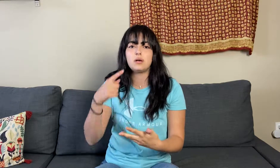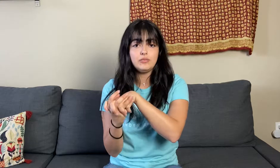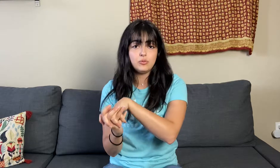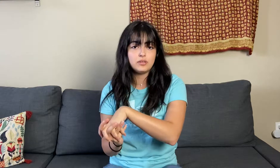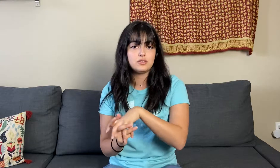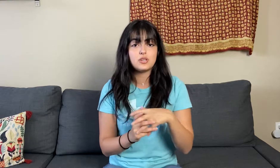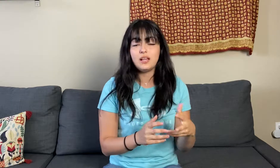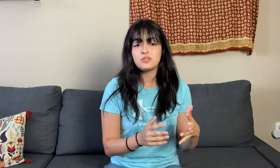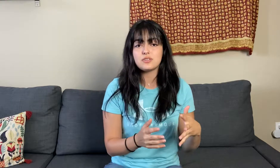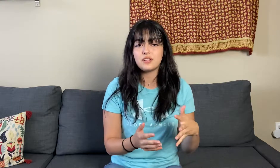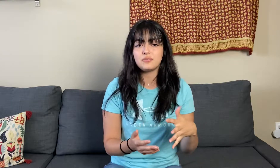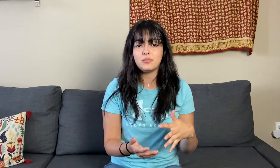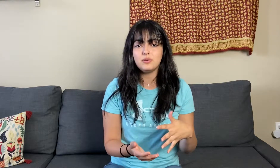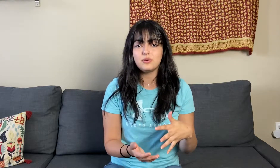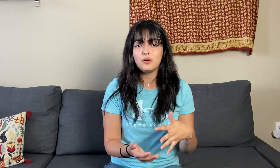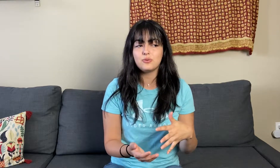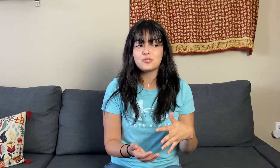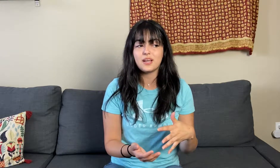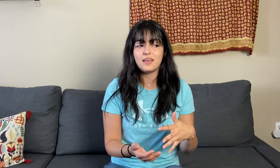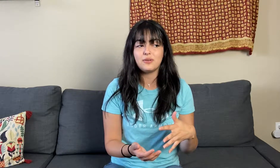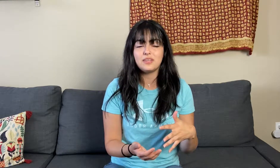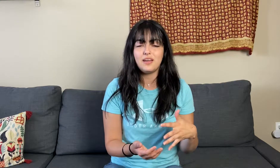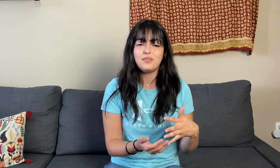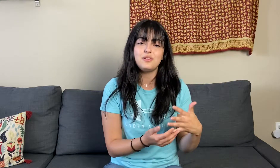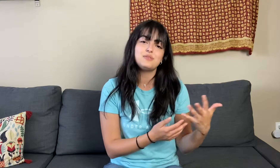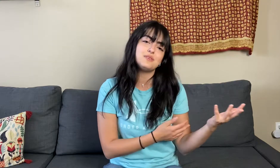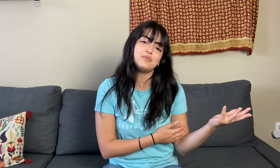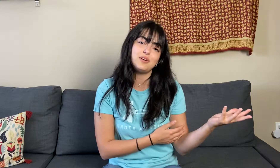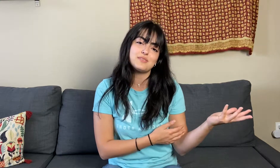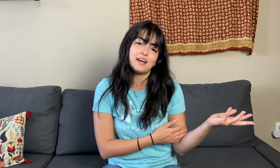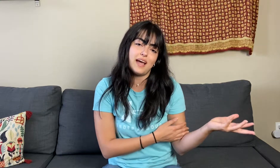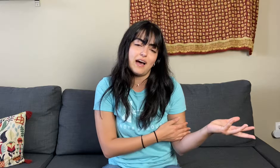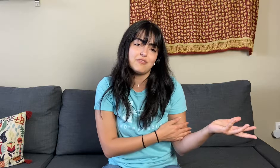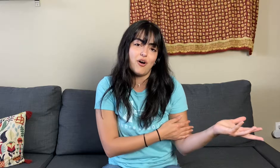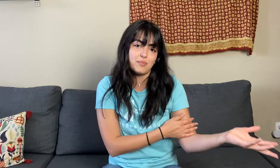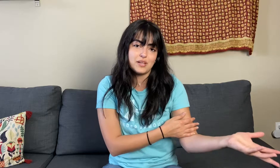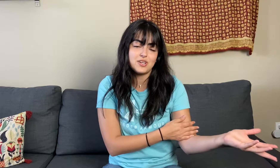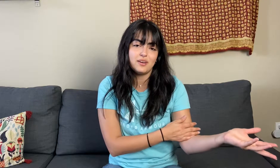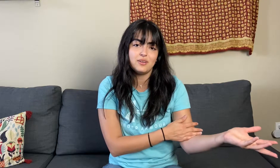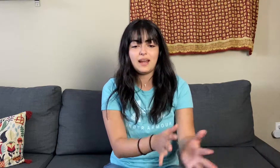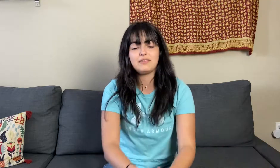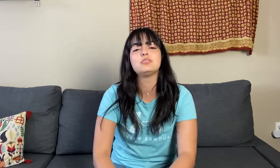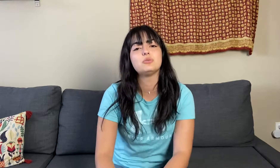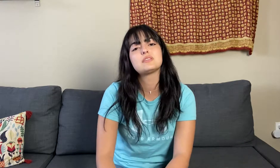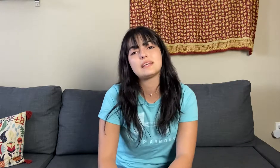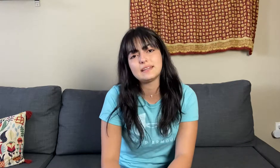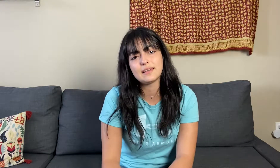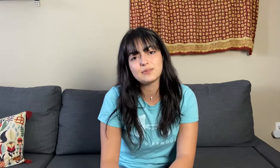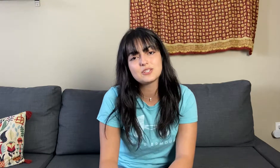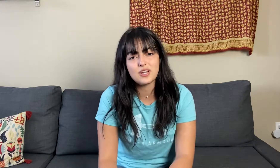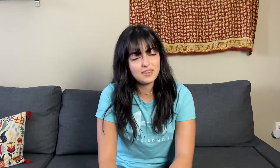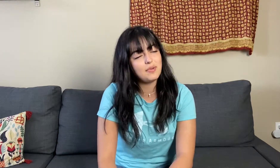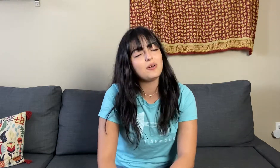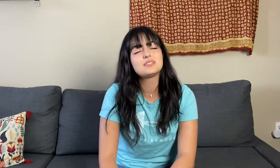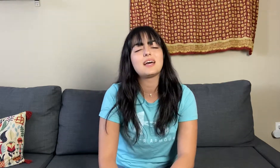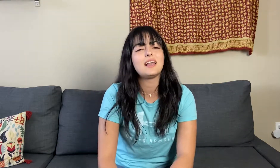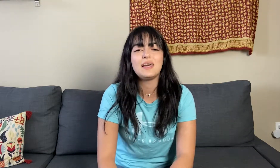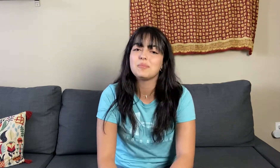you want to challenge yourself, maybe you go check out the other YouTube videos that I have on my channel that have to do with sign language. Check them out, let me know